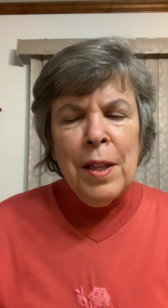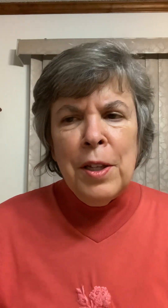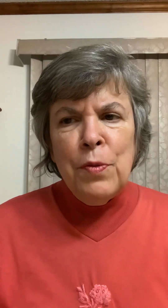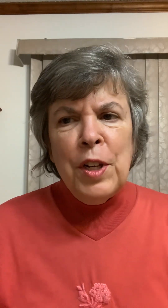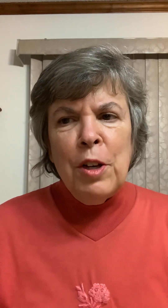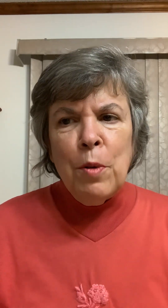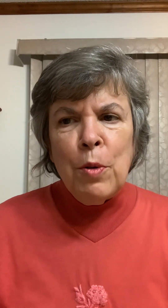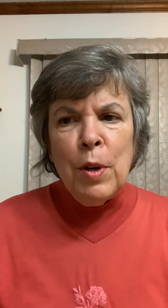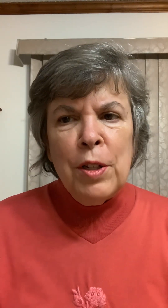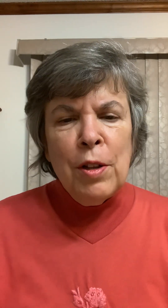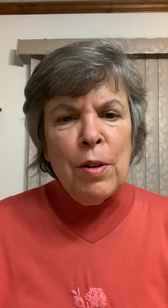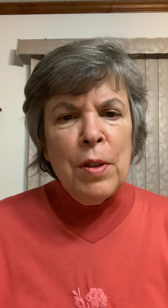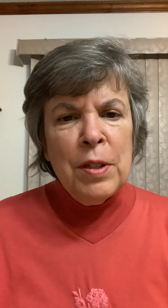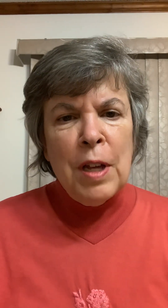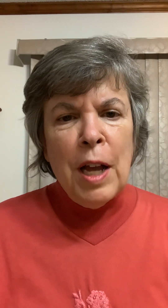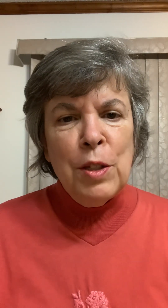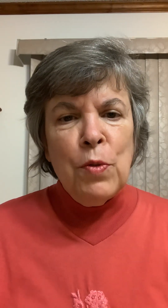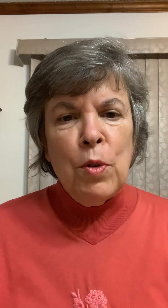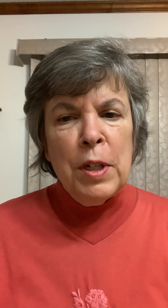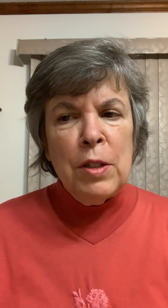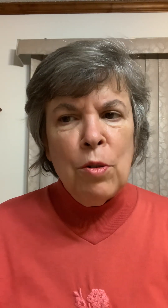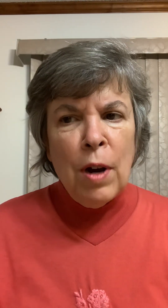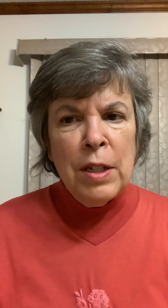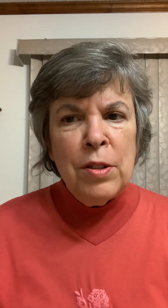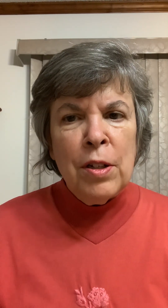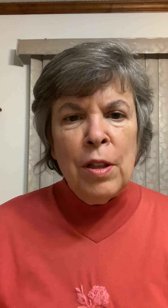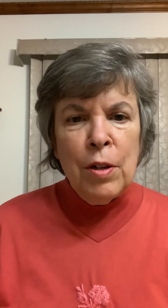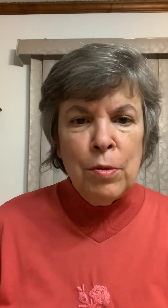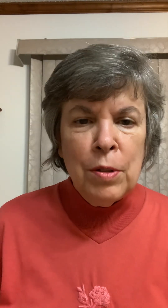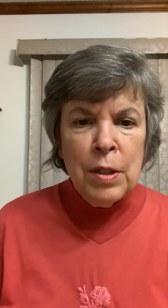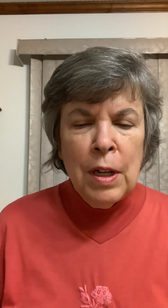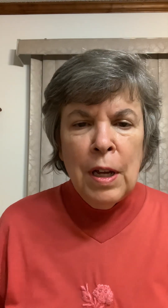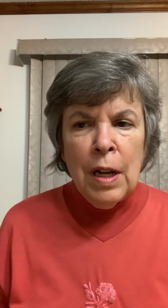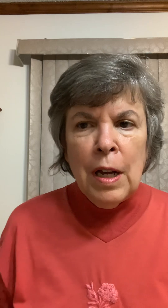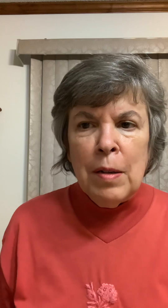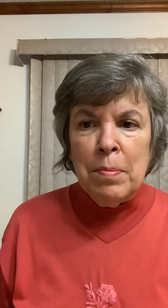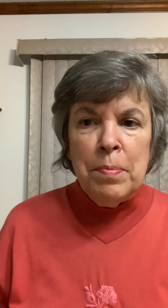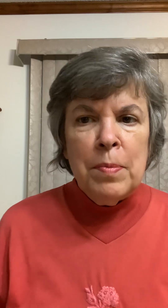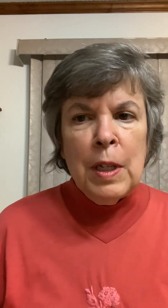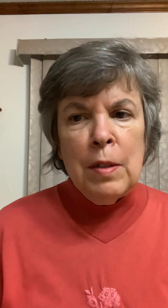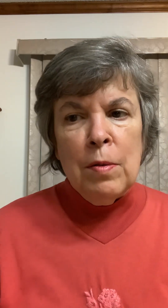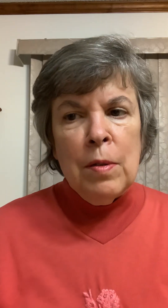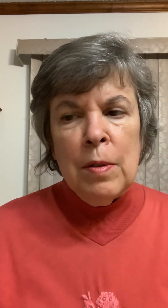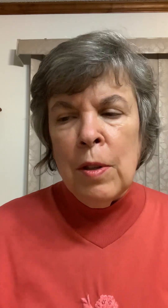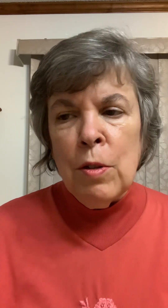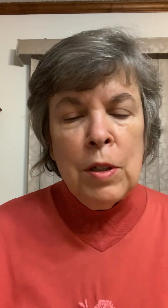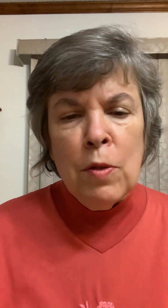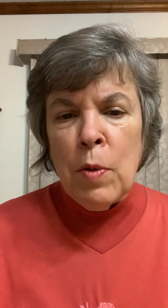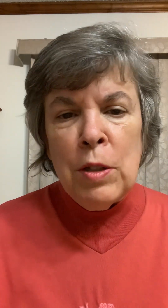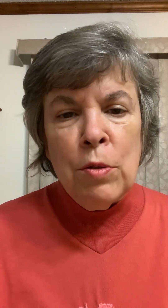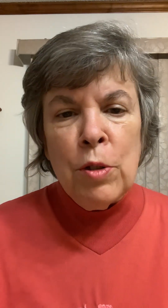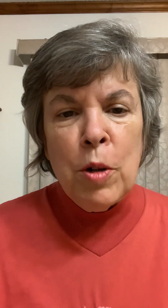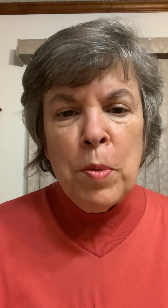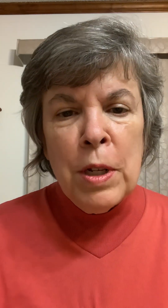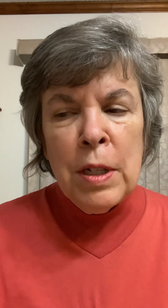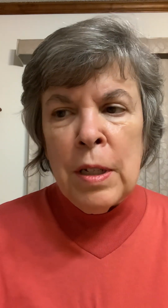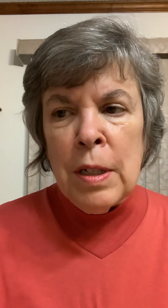In this video, we're going to learn the signs for in Christ alone. And there are different ways to interpret it